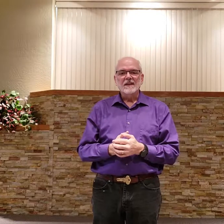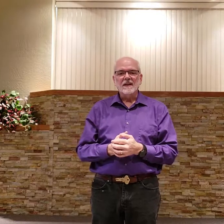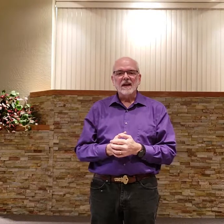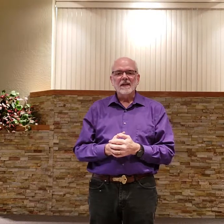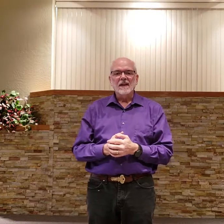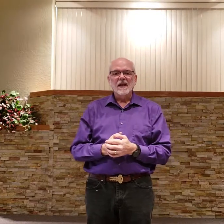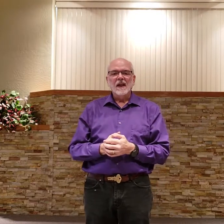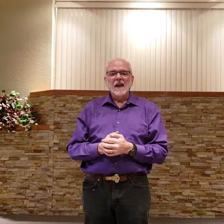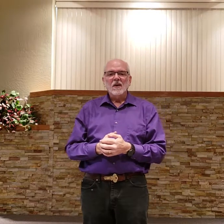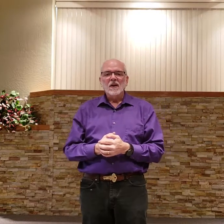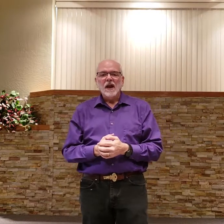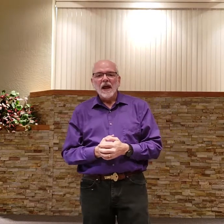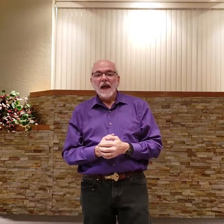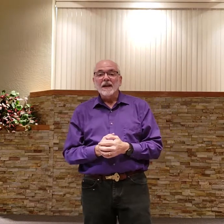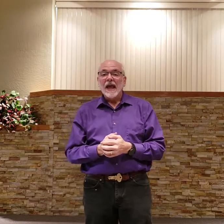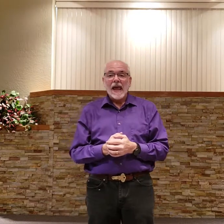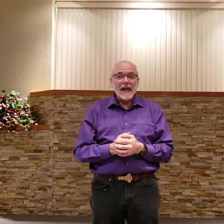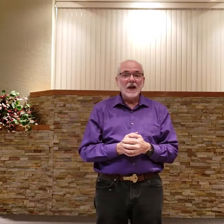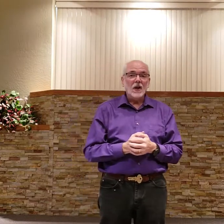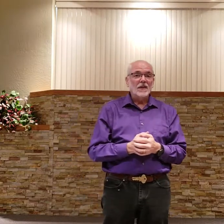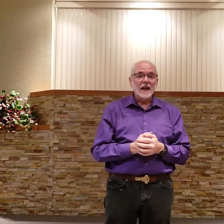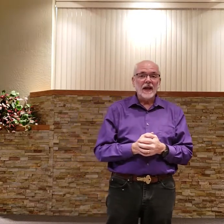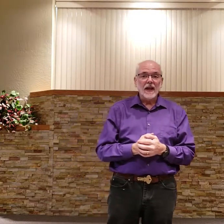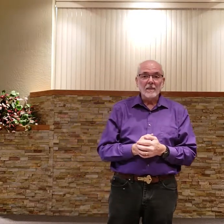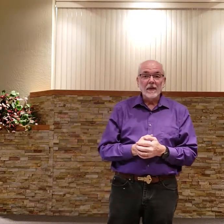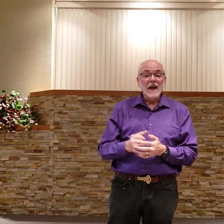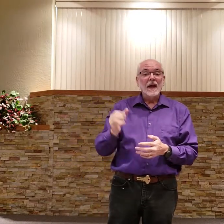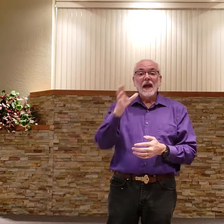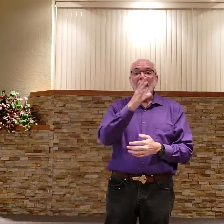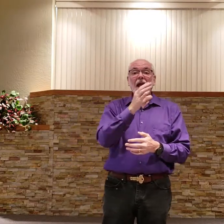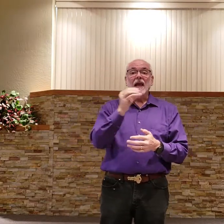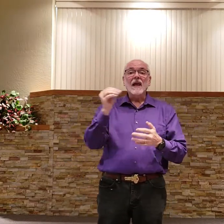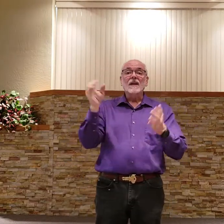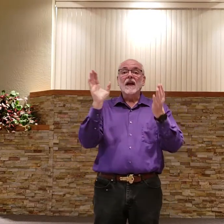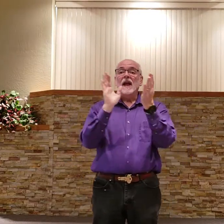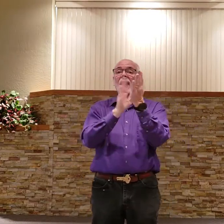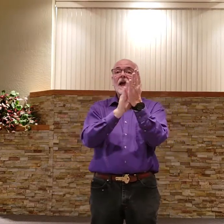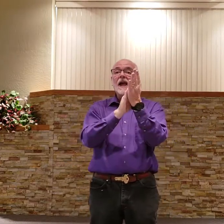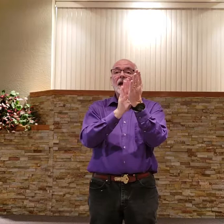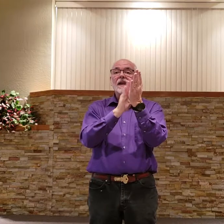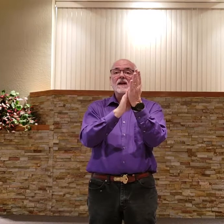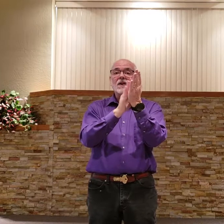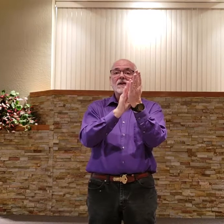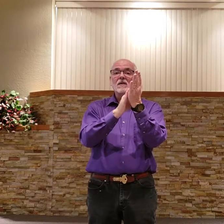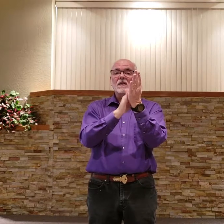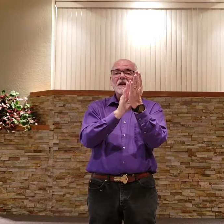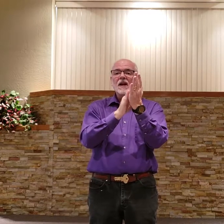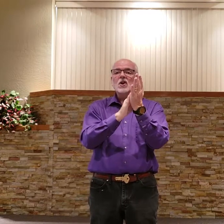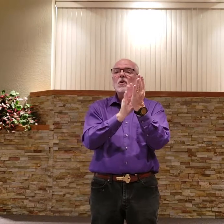okay? And hail the Lamb, and hail, golf